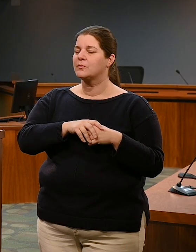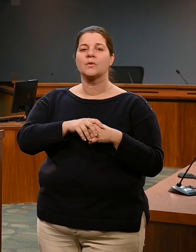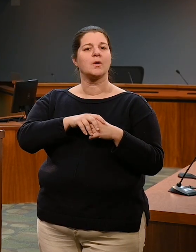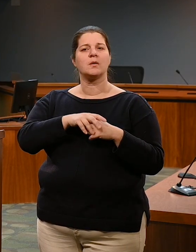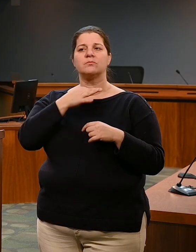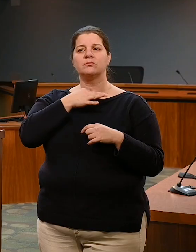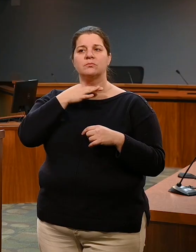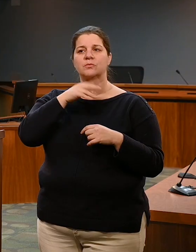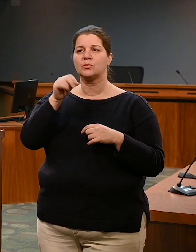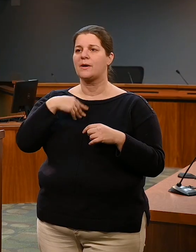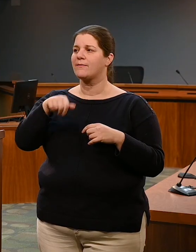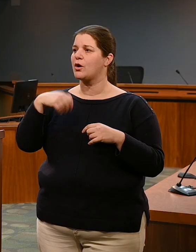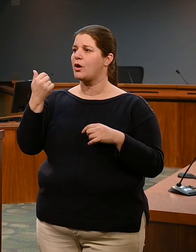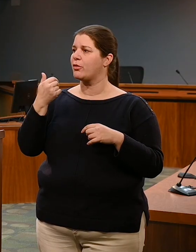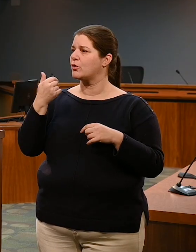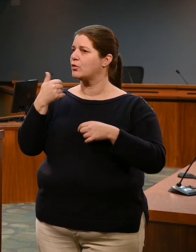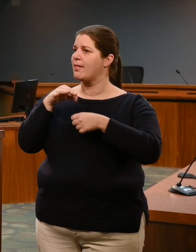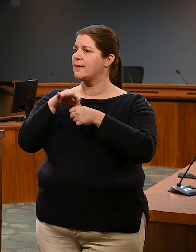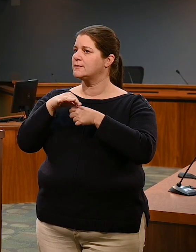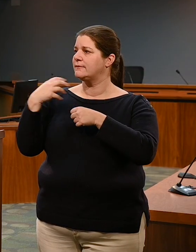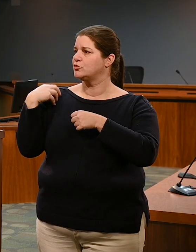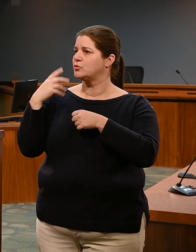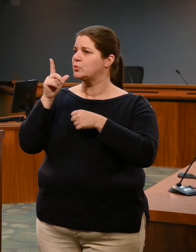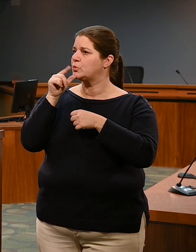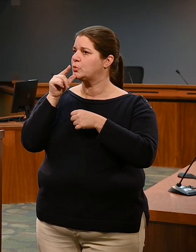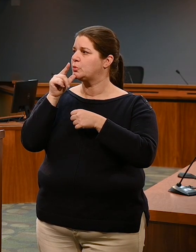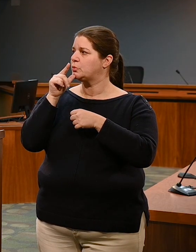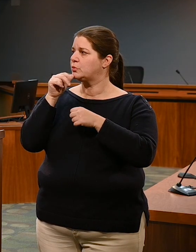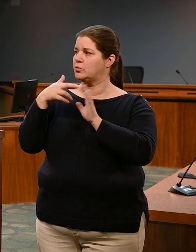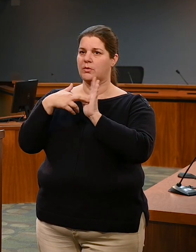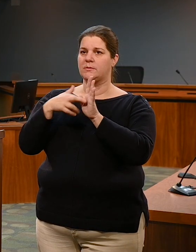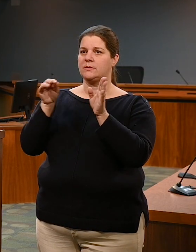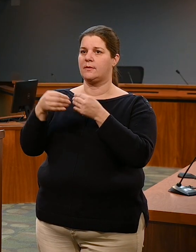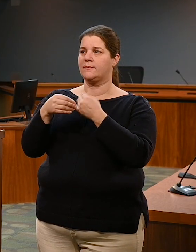Are there any other elected officials that I may have missed, or anybody that is representing an elected office?